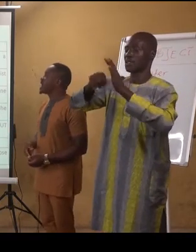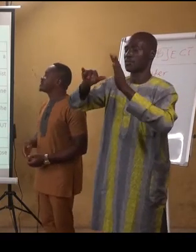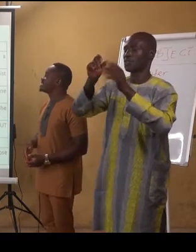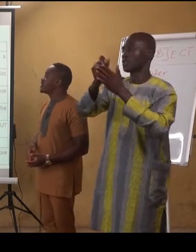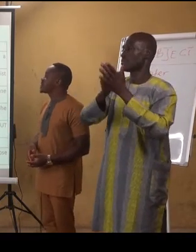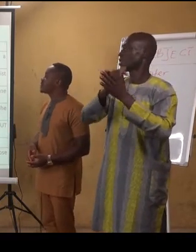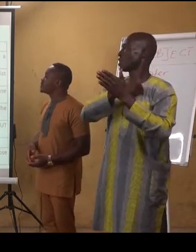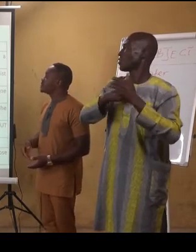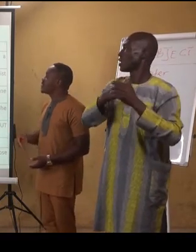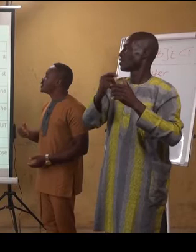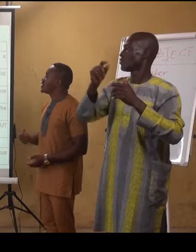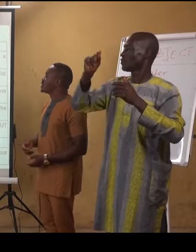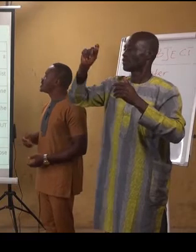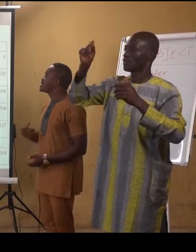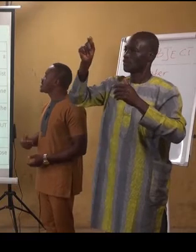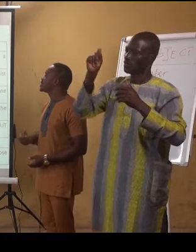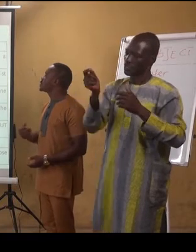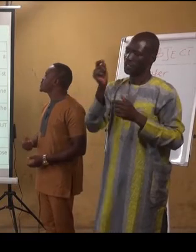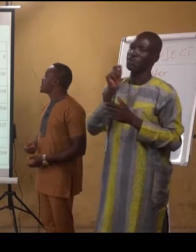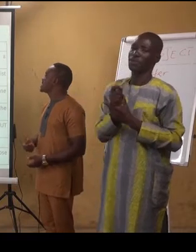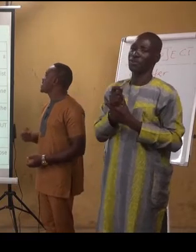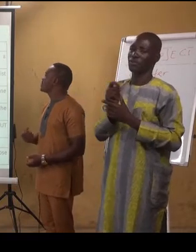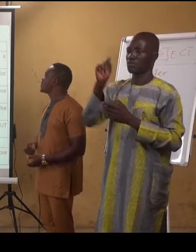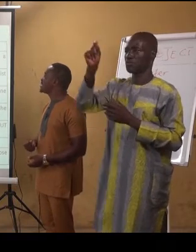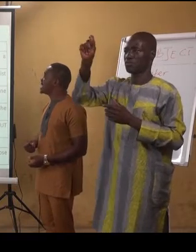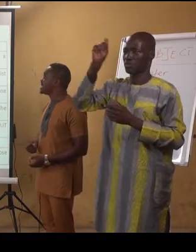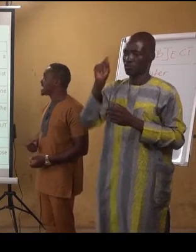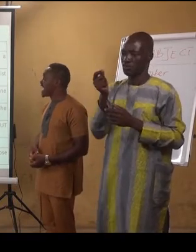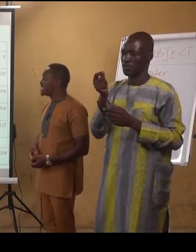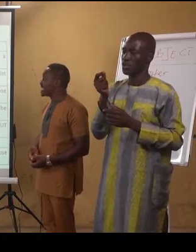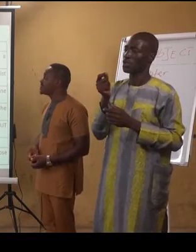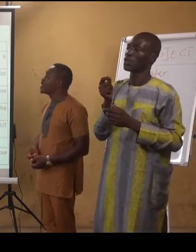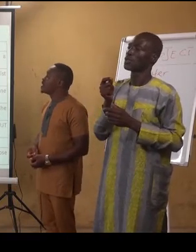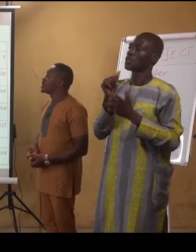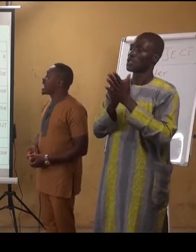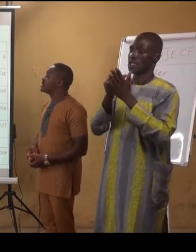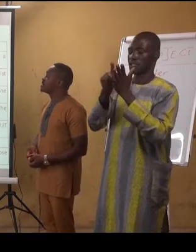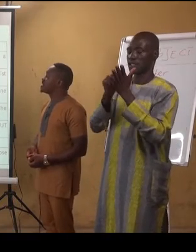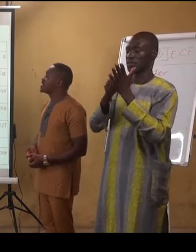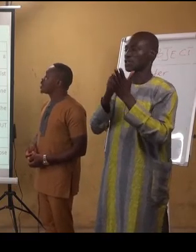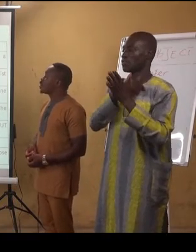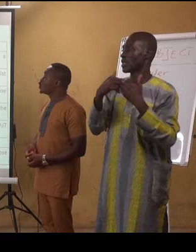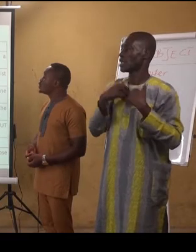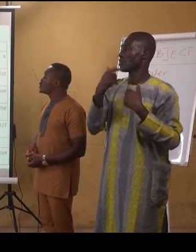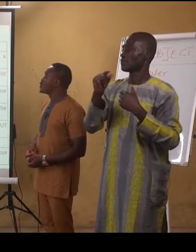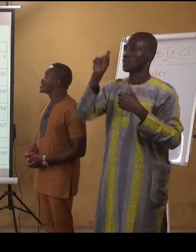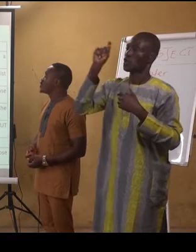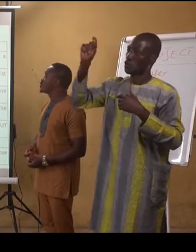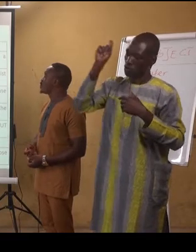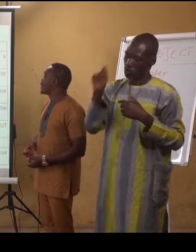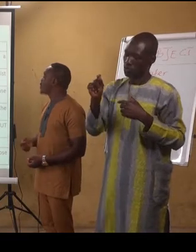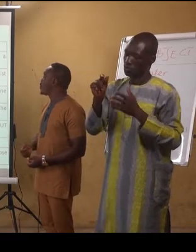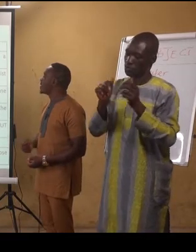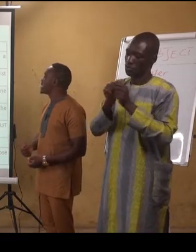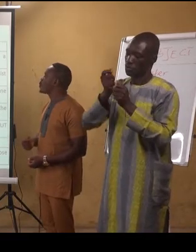We have the semicolon, which includes single space in print list item. We have the column, which is